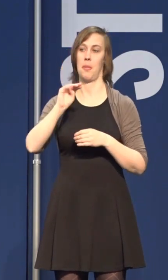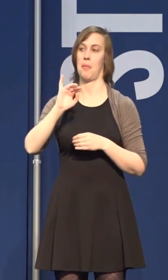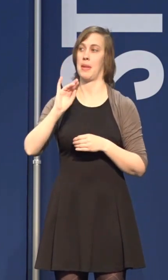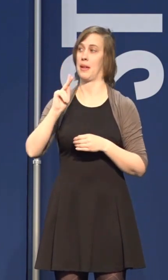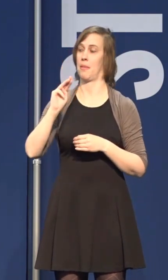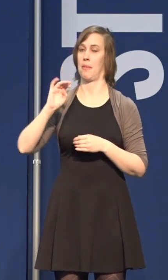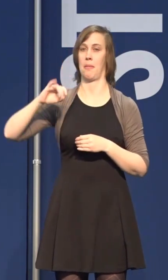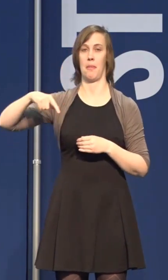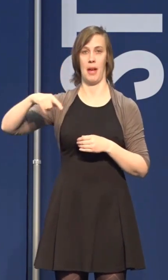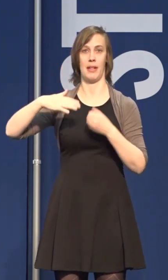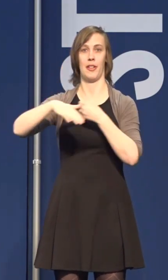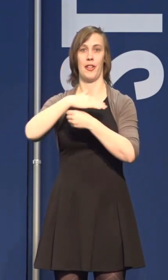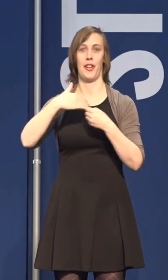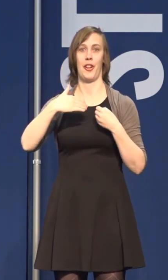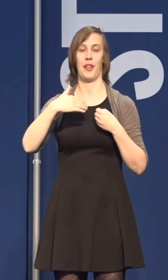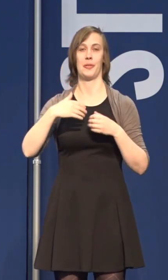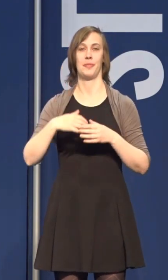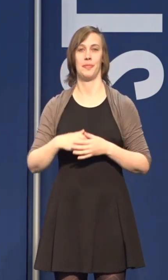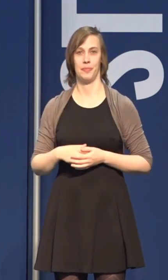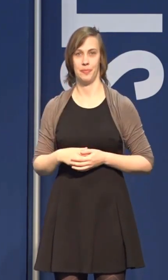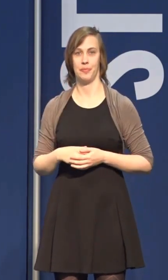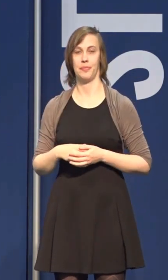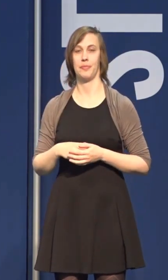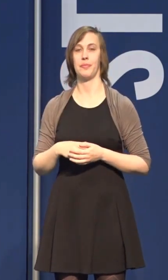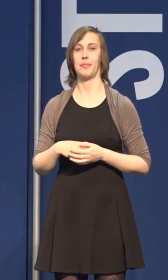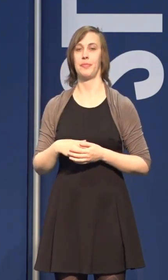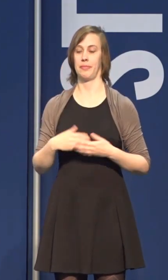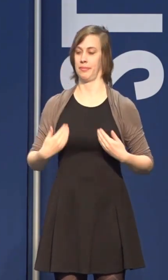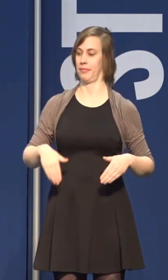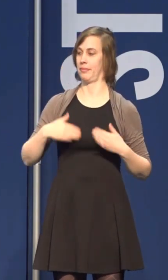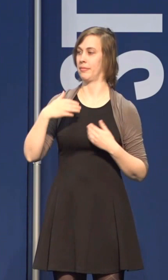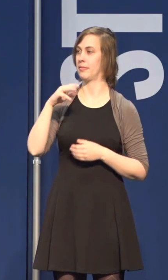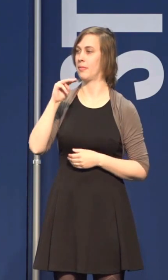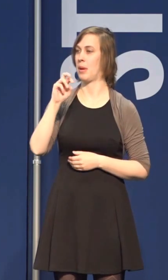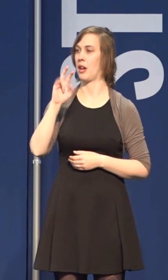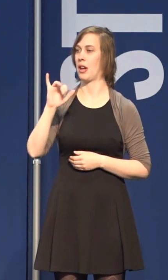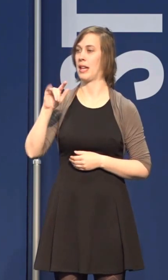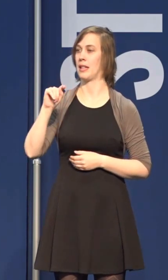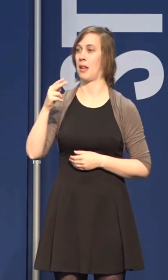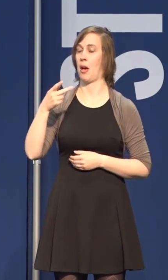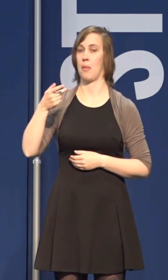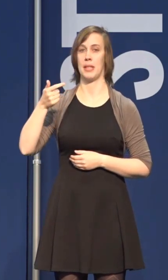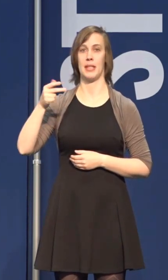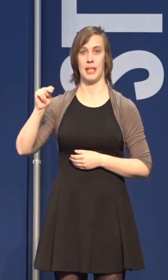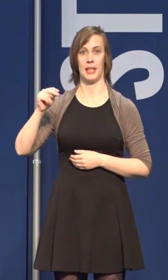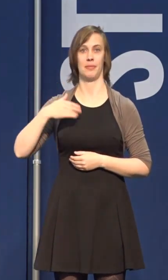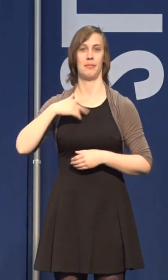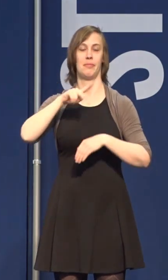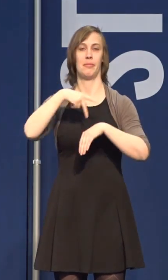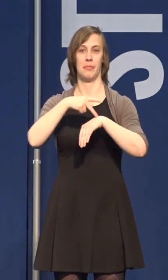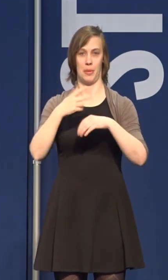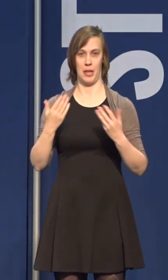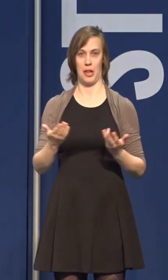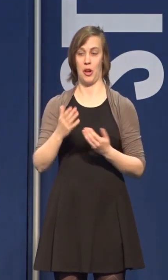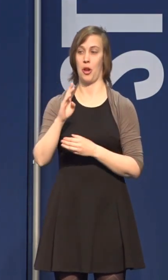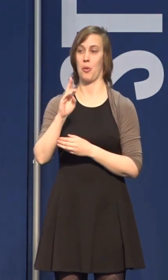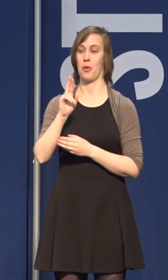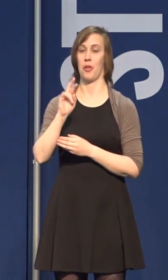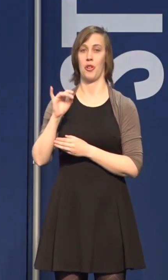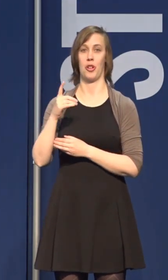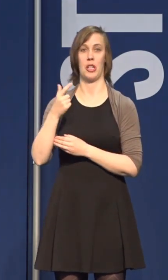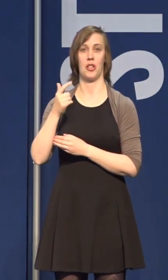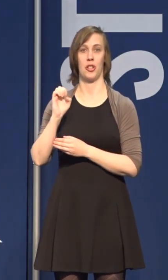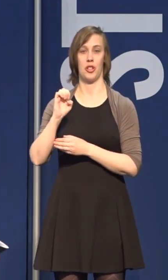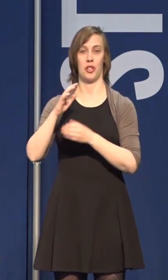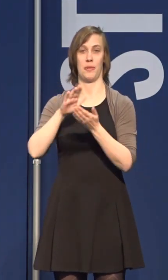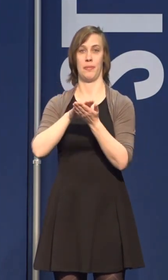My name is Mary Thompson, and I'm very lucky to be the principal here at Burridge Campus in Yarmouth and for the Digby site. This